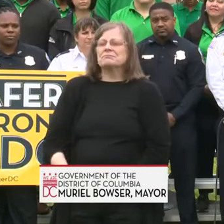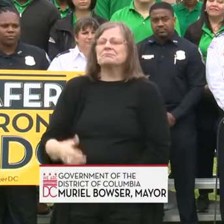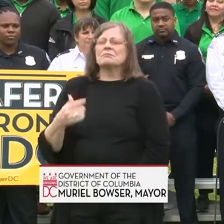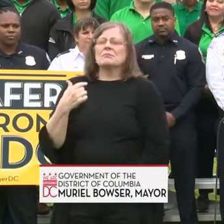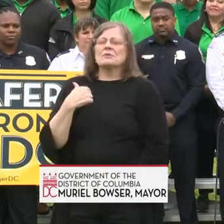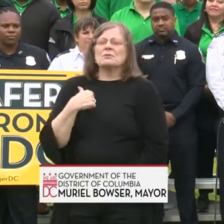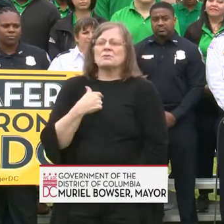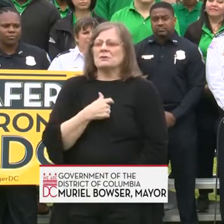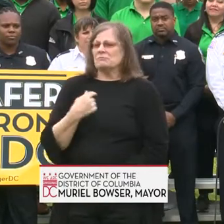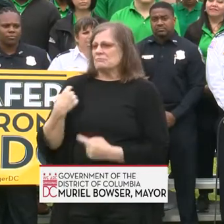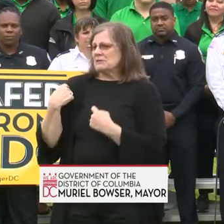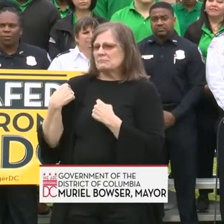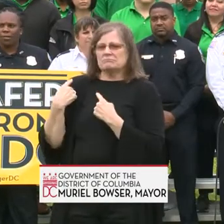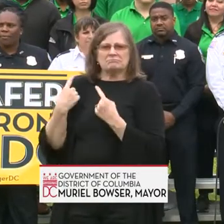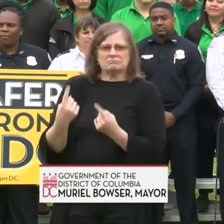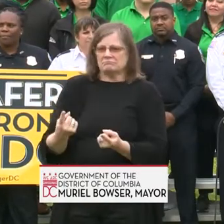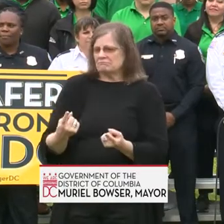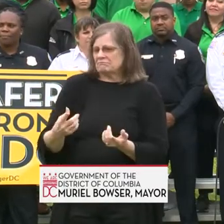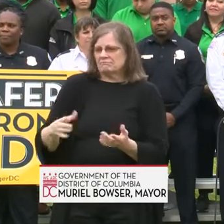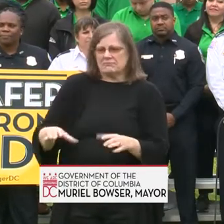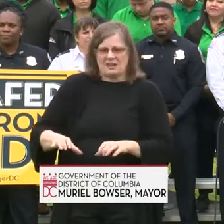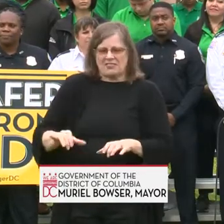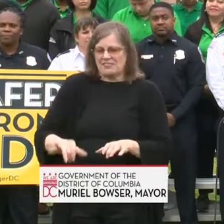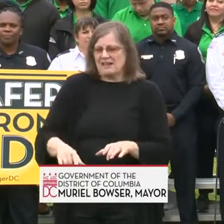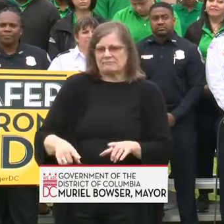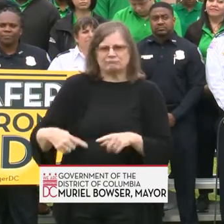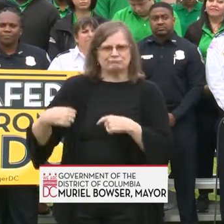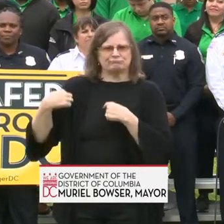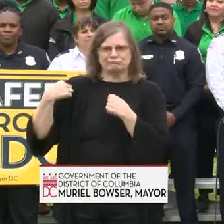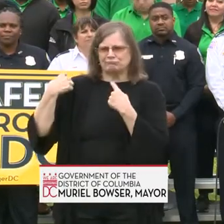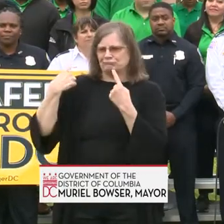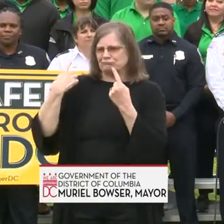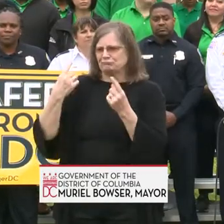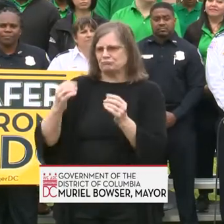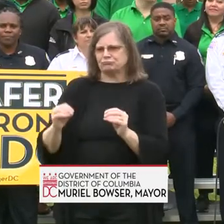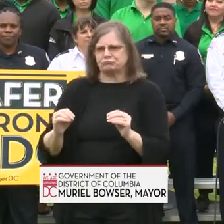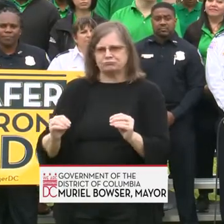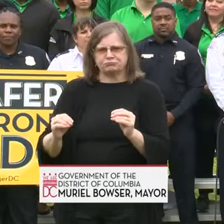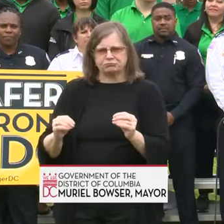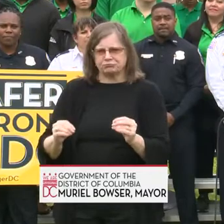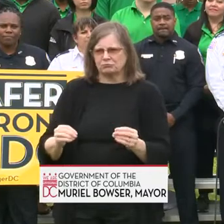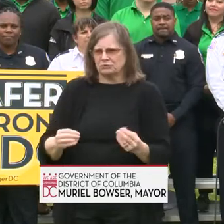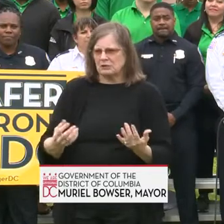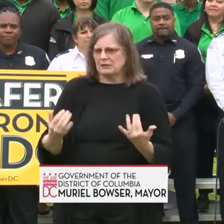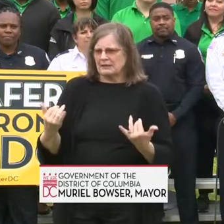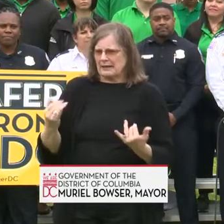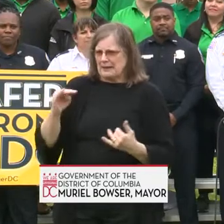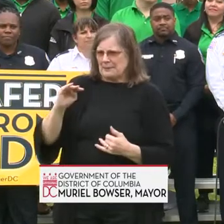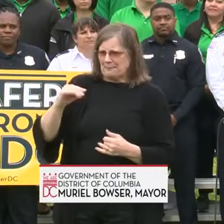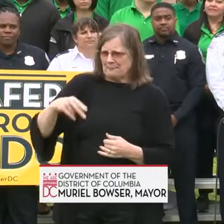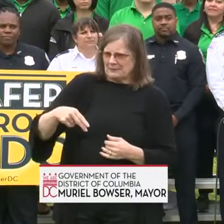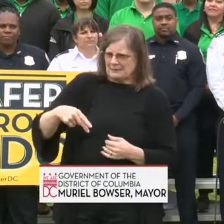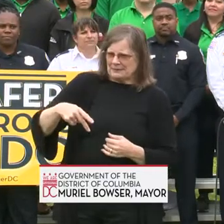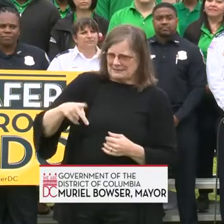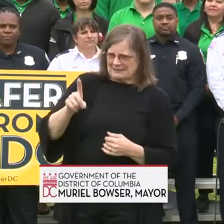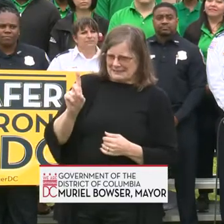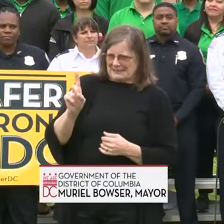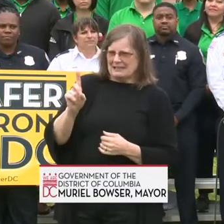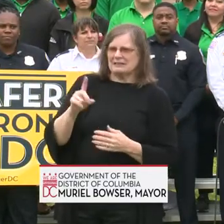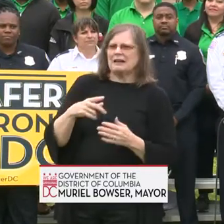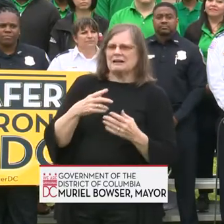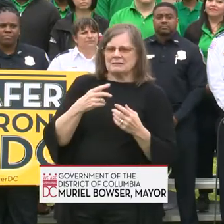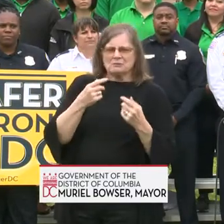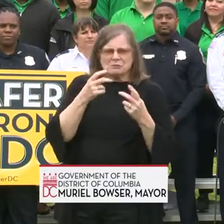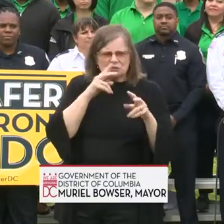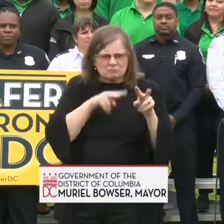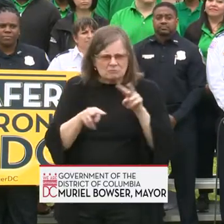in the past. And that is to go down to MPD and review with them every single homicide that has happened in our city